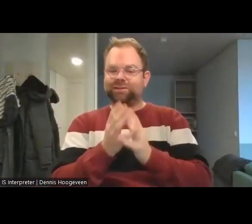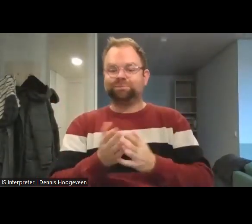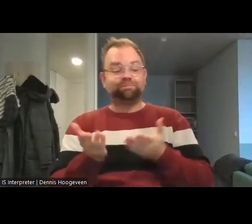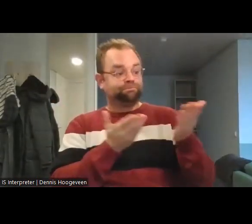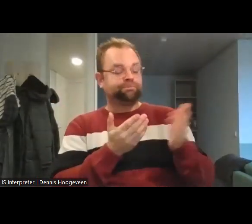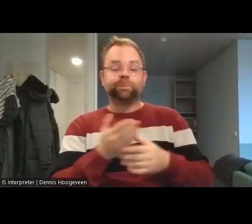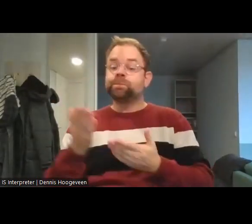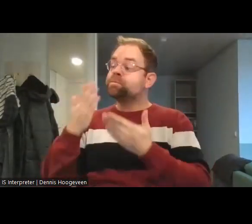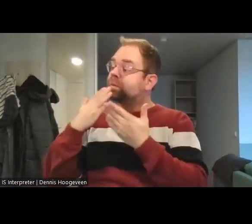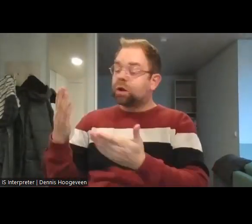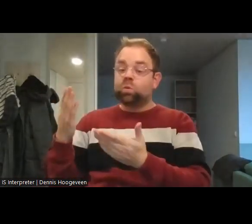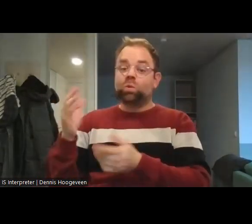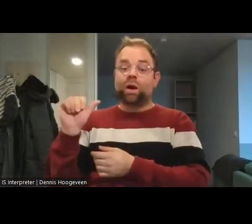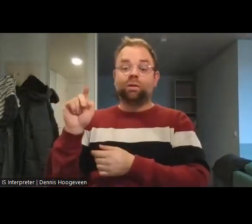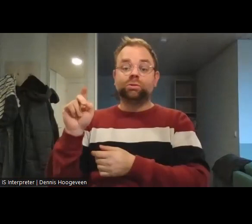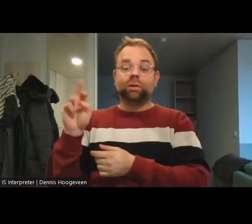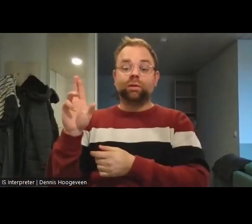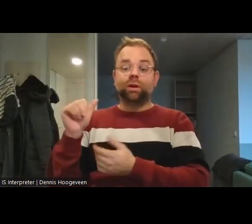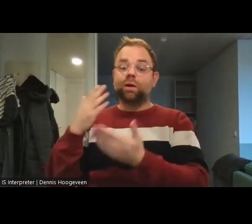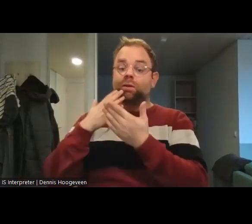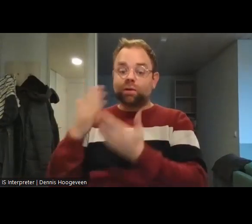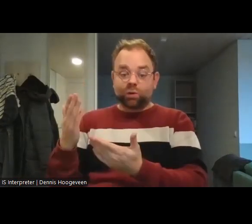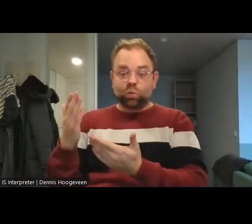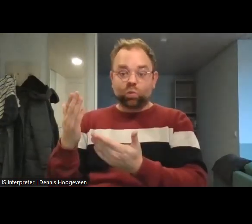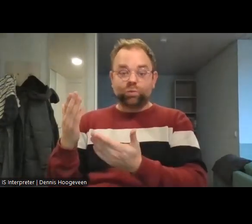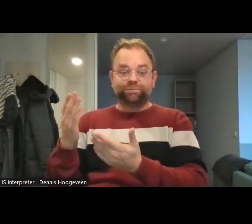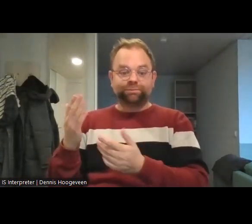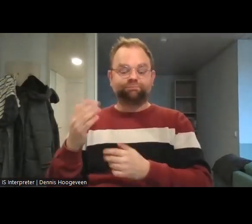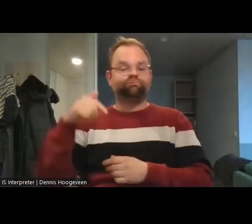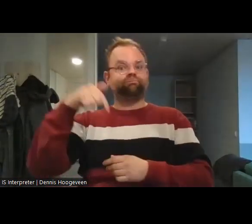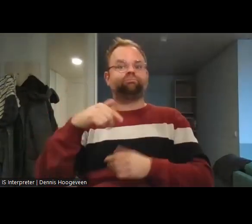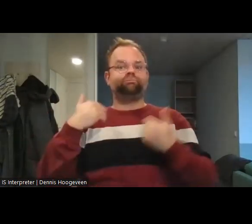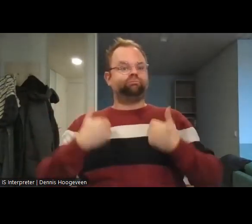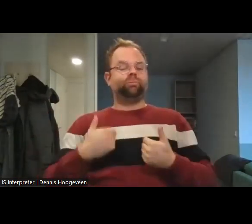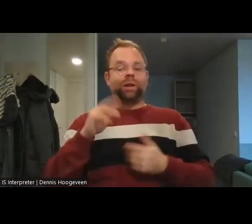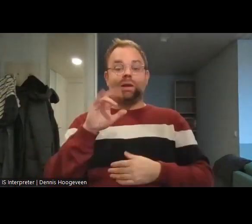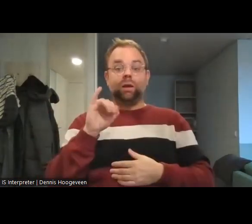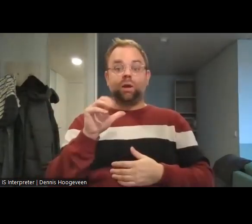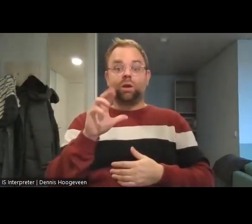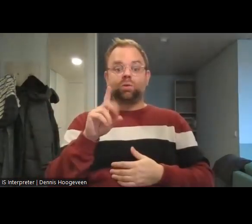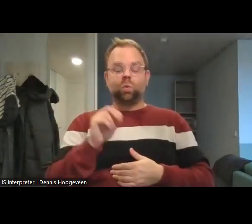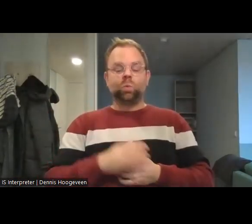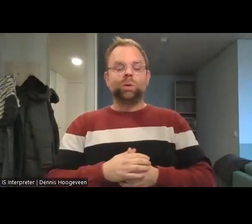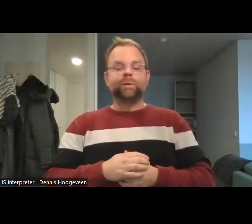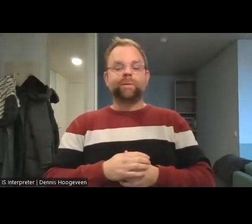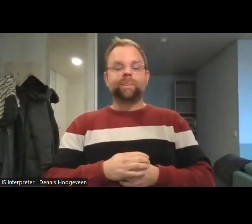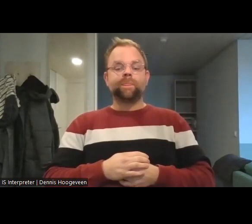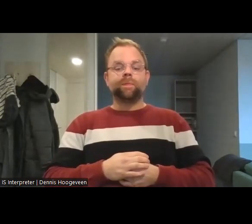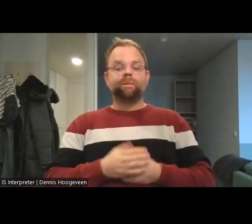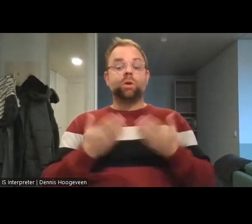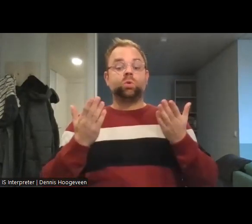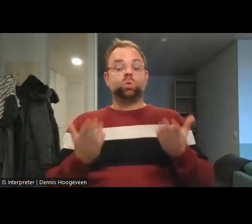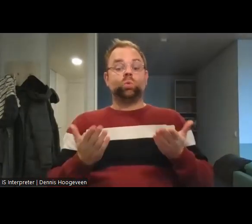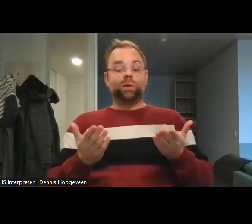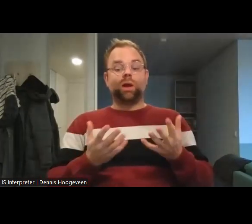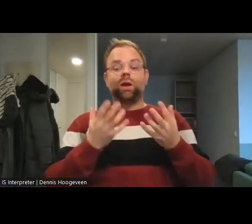We have today our annual consultation with persons with